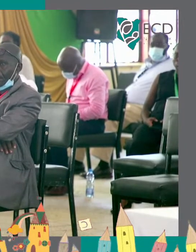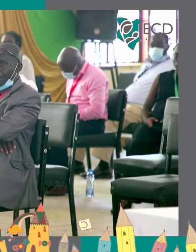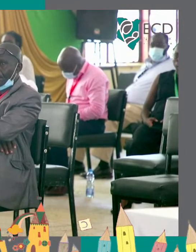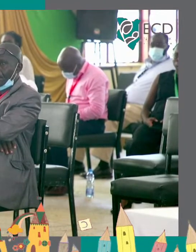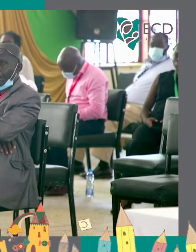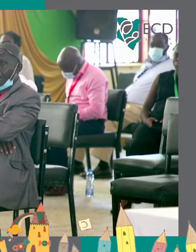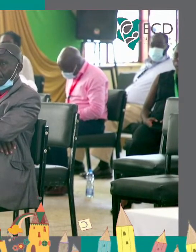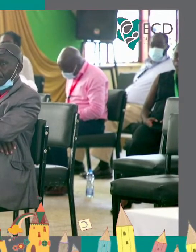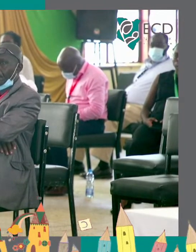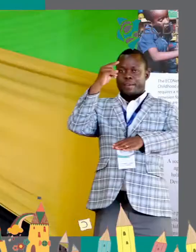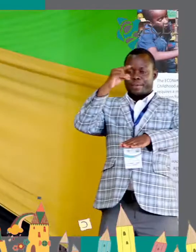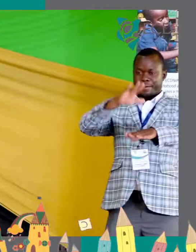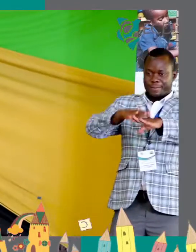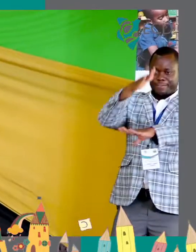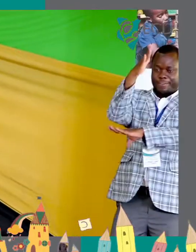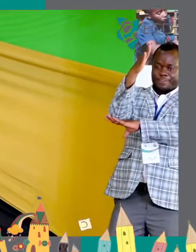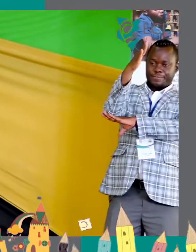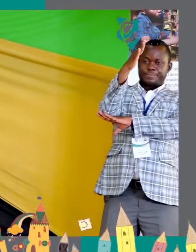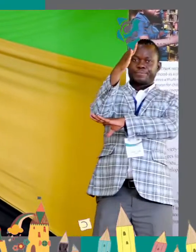Good afternoon, everybody.